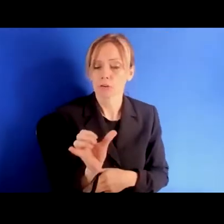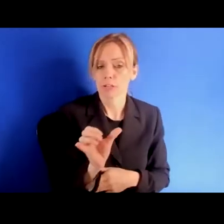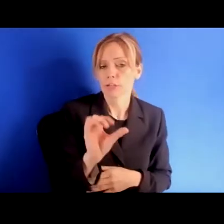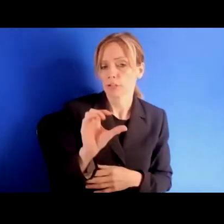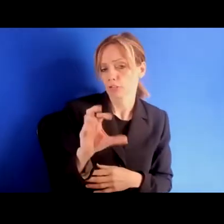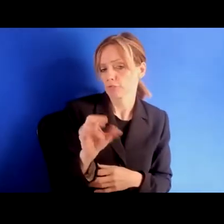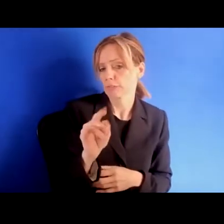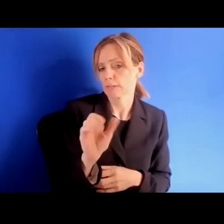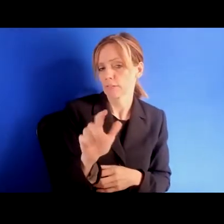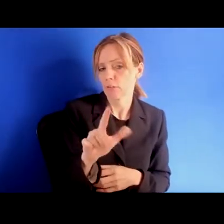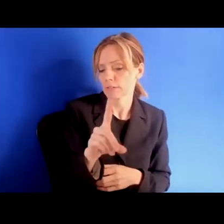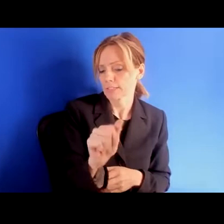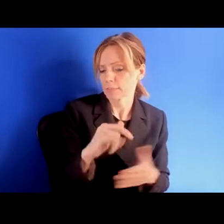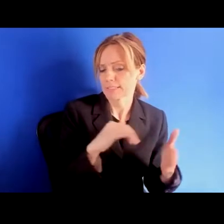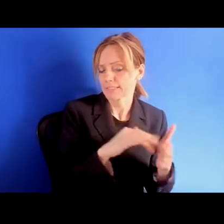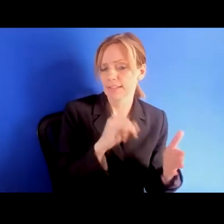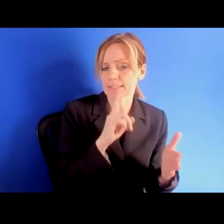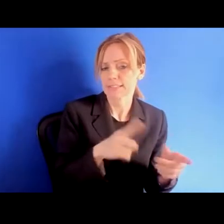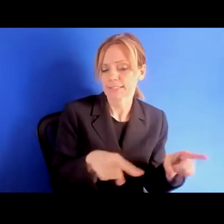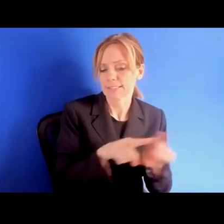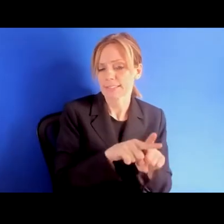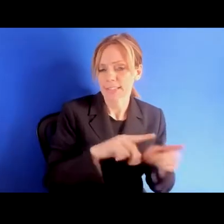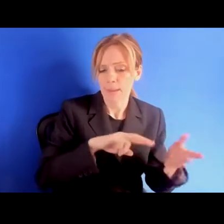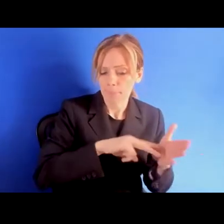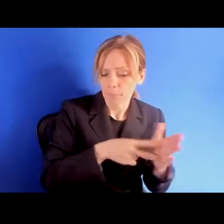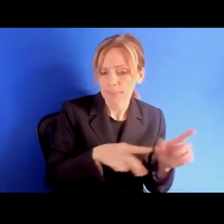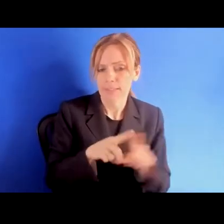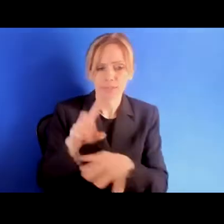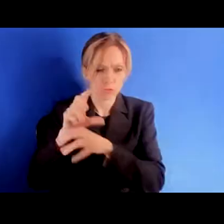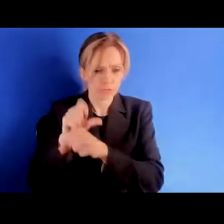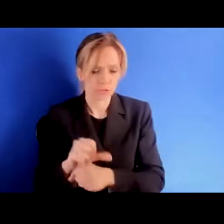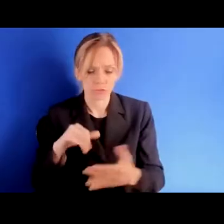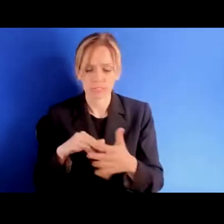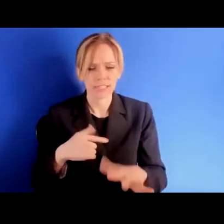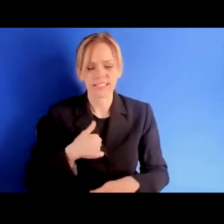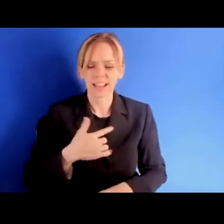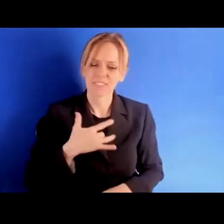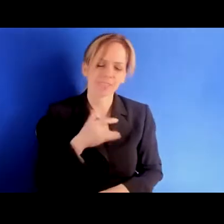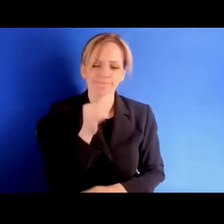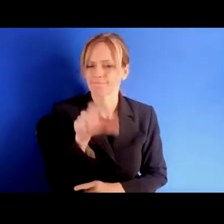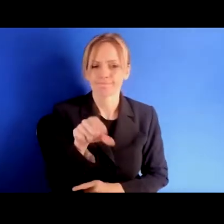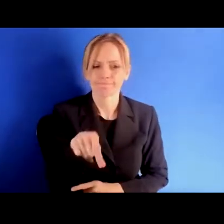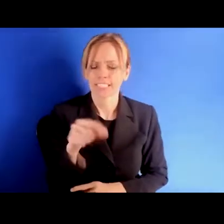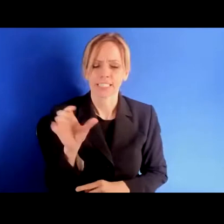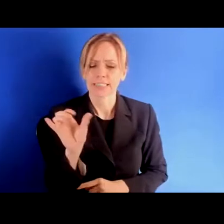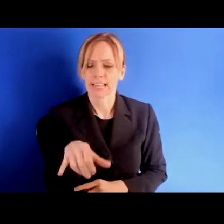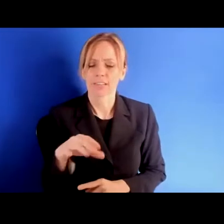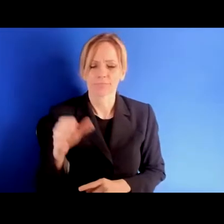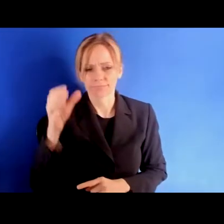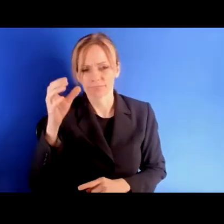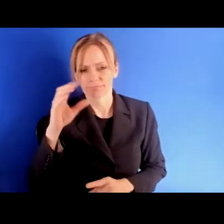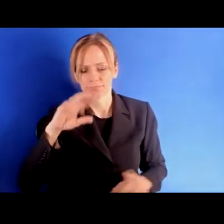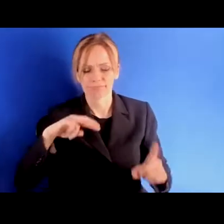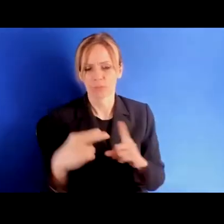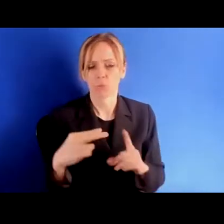same purpose as to traditional disability studies, I find this to be an unnecessary Western construct that serves